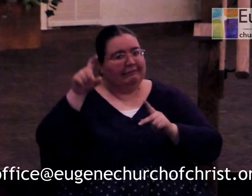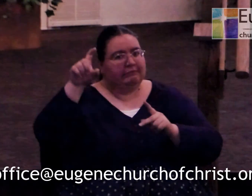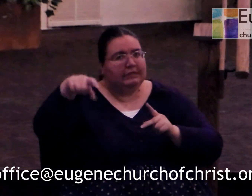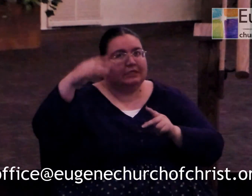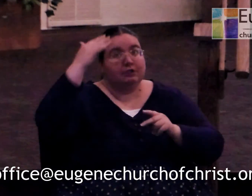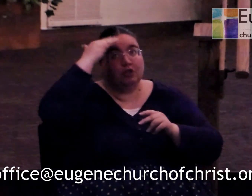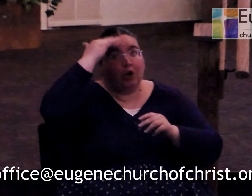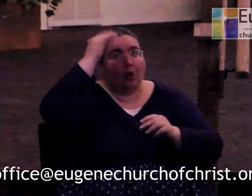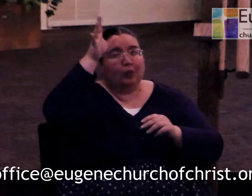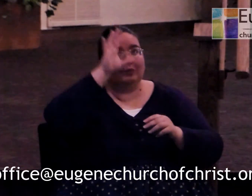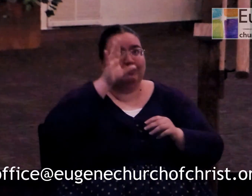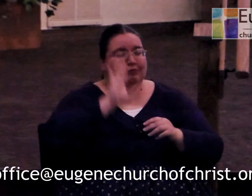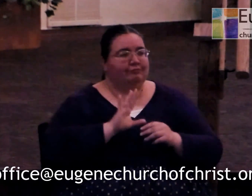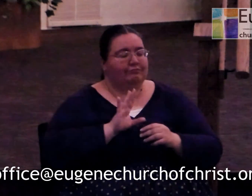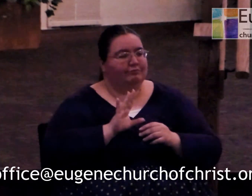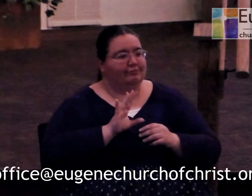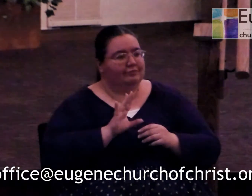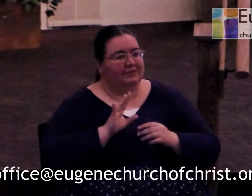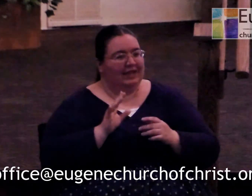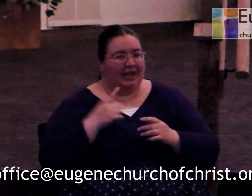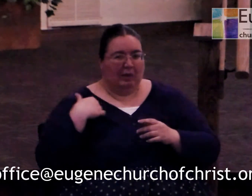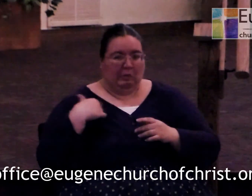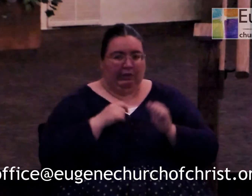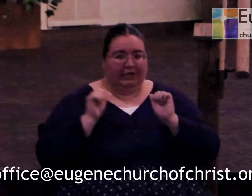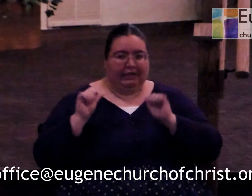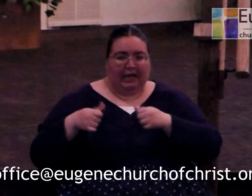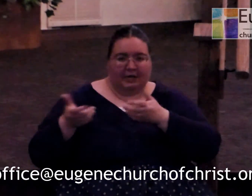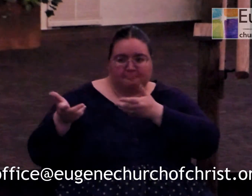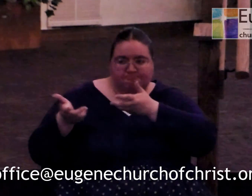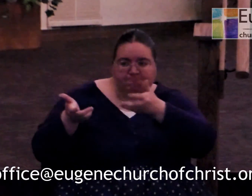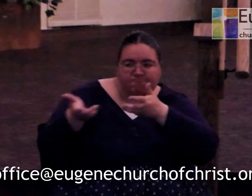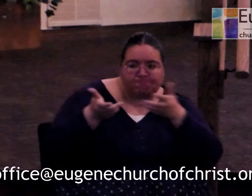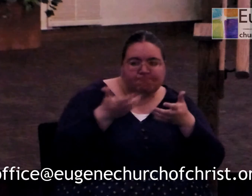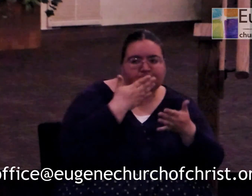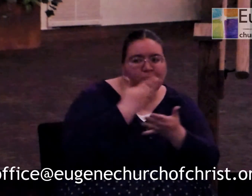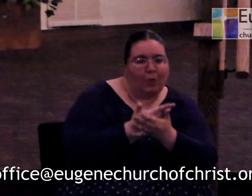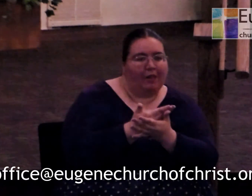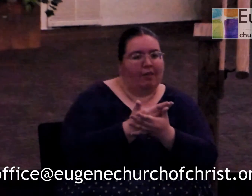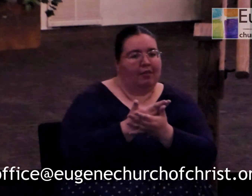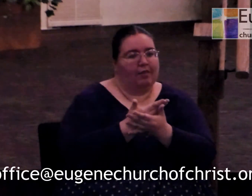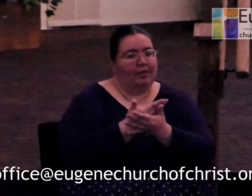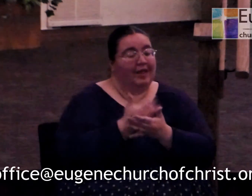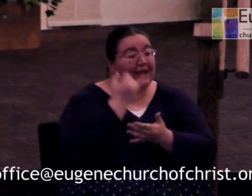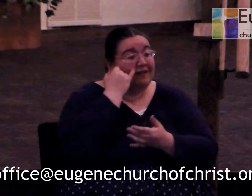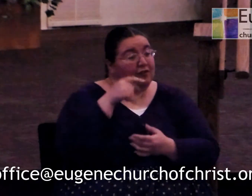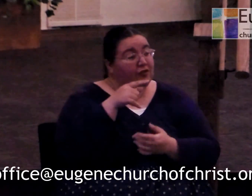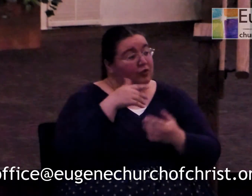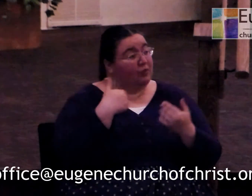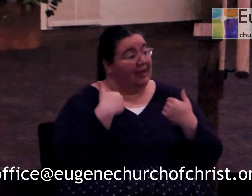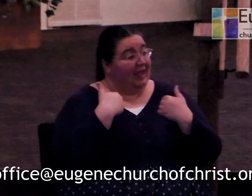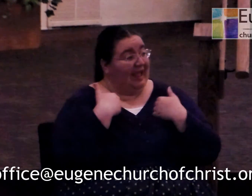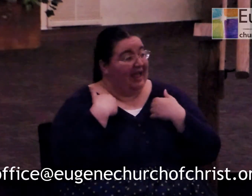across. If there's something we can pray about in your life, something you need to share with the church, or if you'd like to take Him on in baptism this morning, please